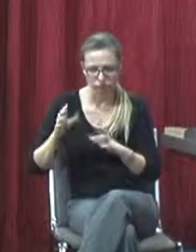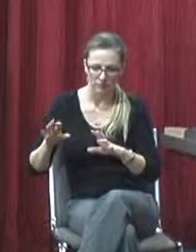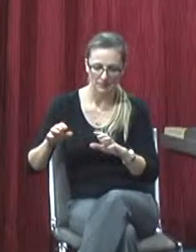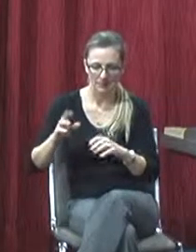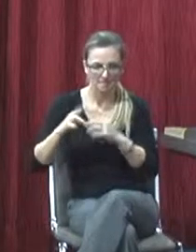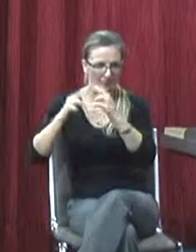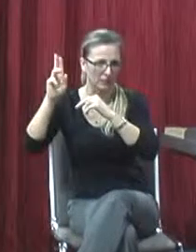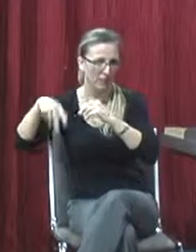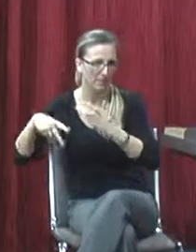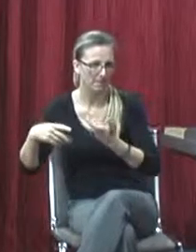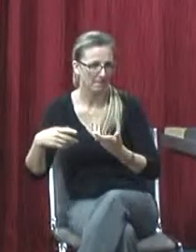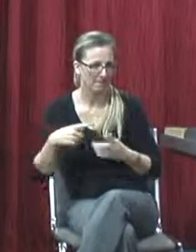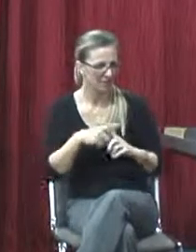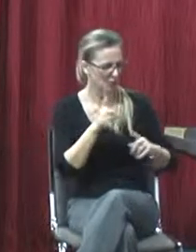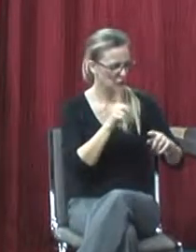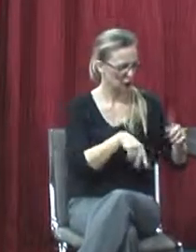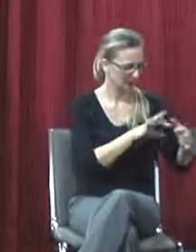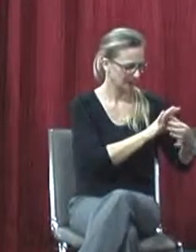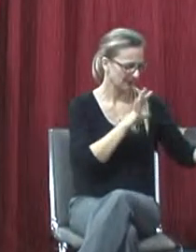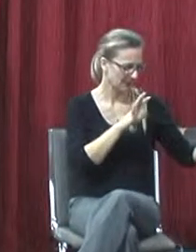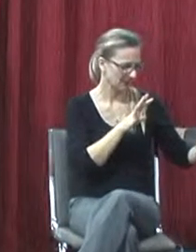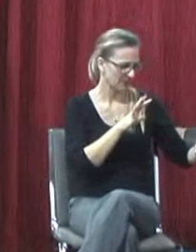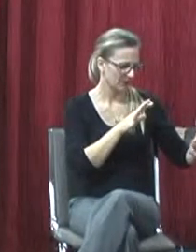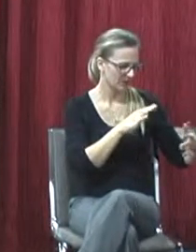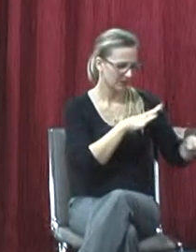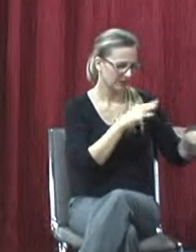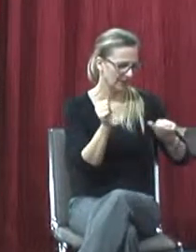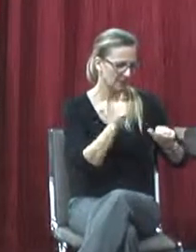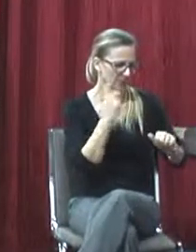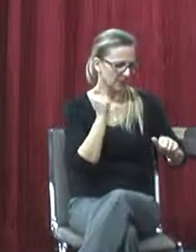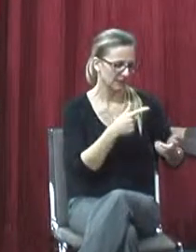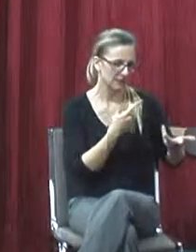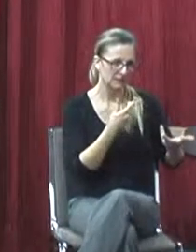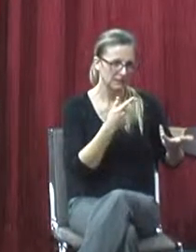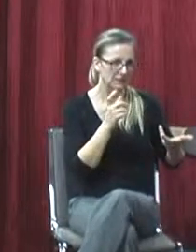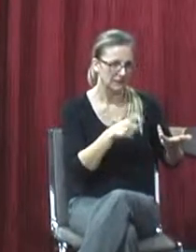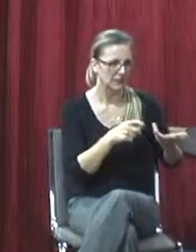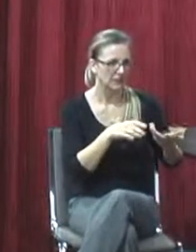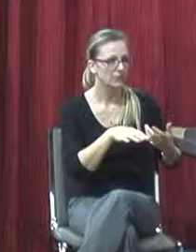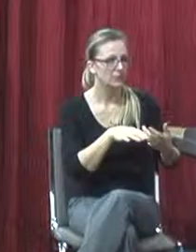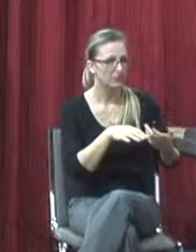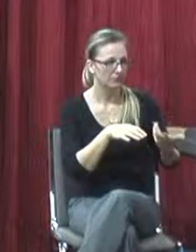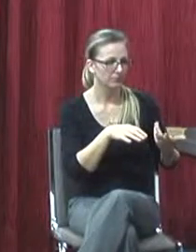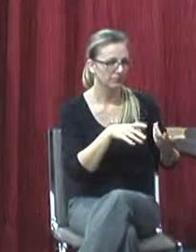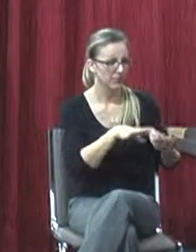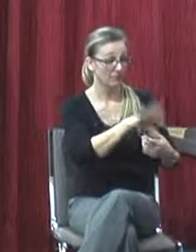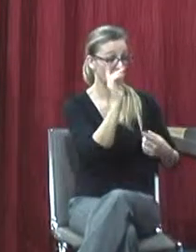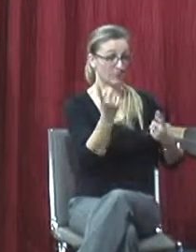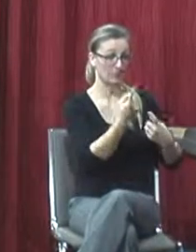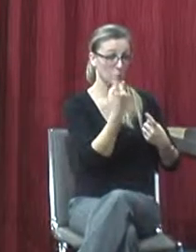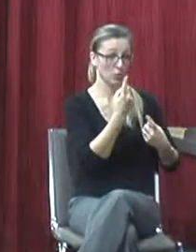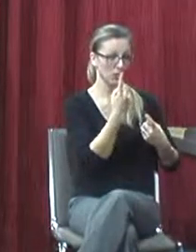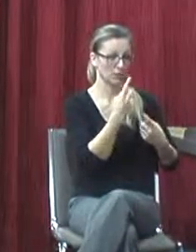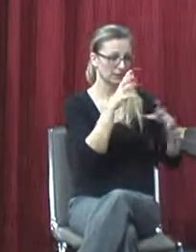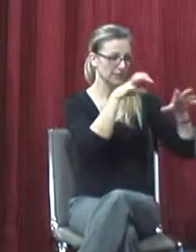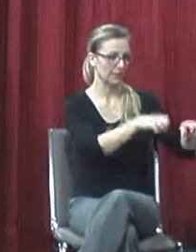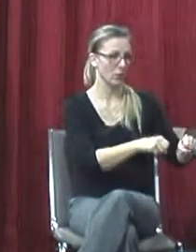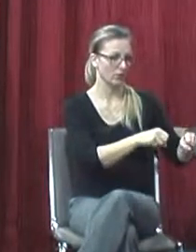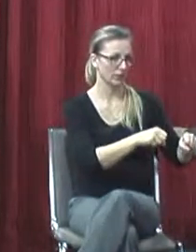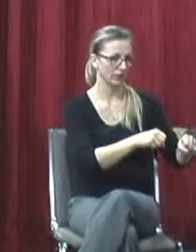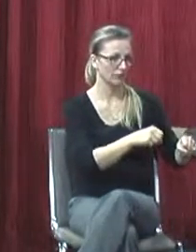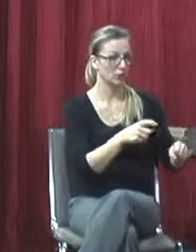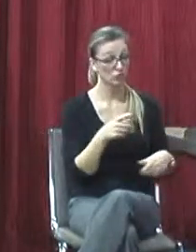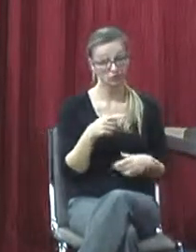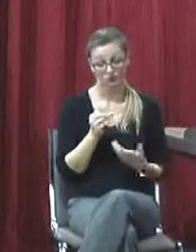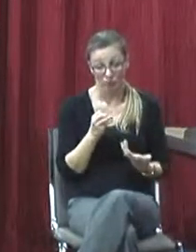you had to be there. So what would you do? You'd find somebody who you could trust to take over and lead the one that you were